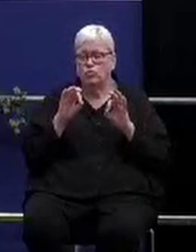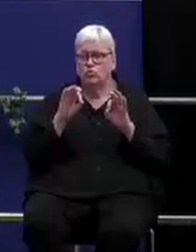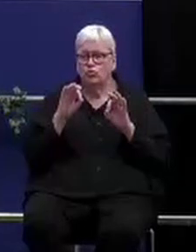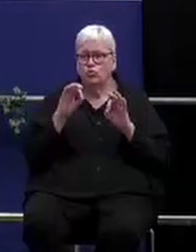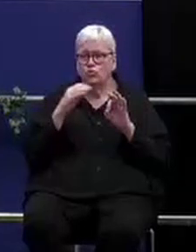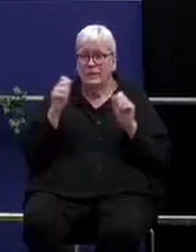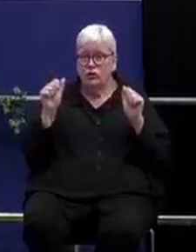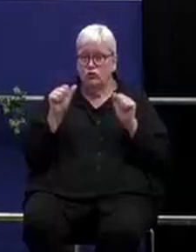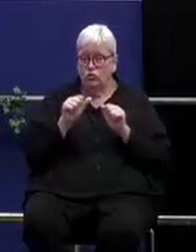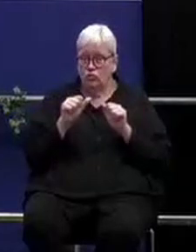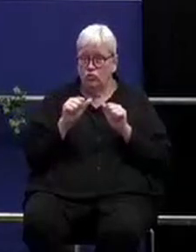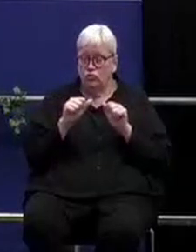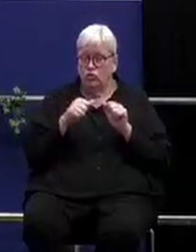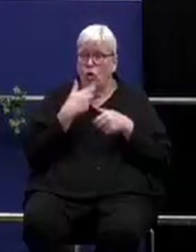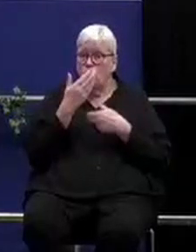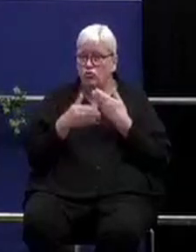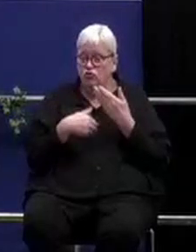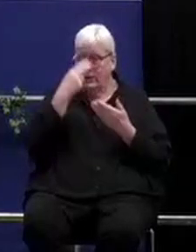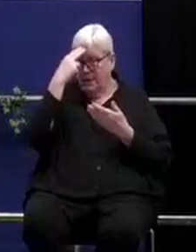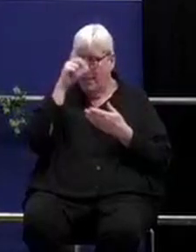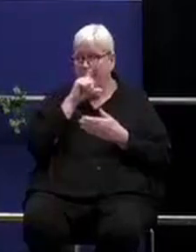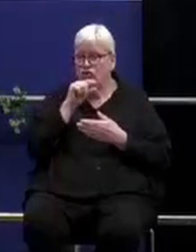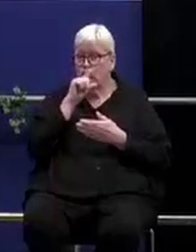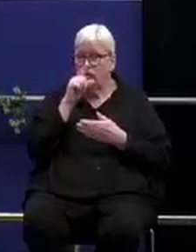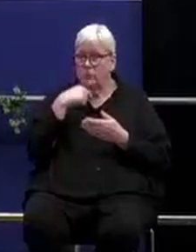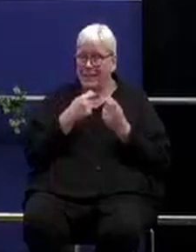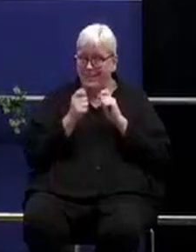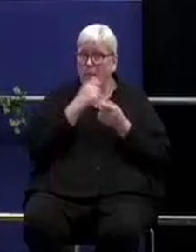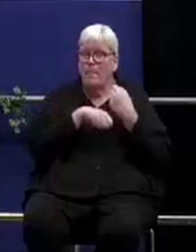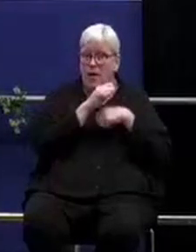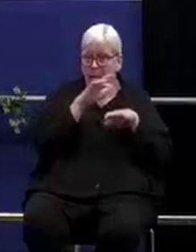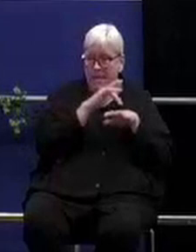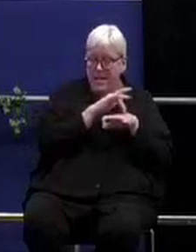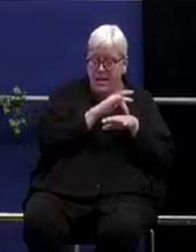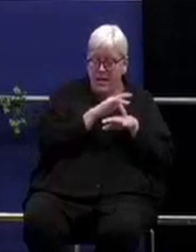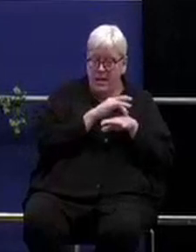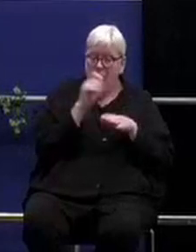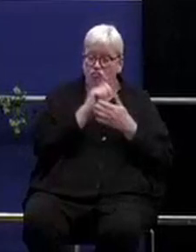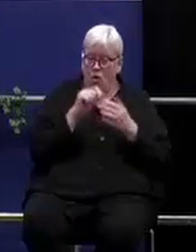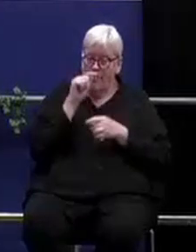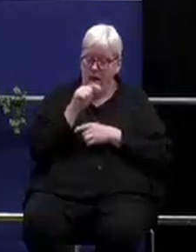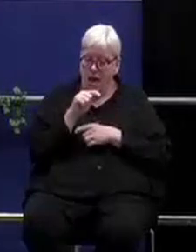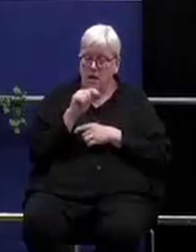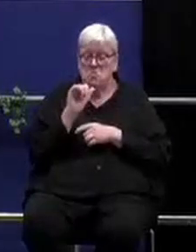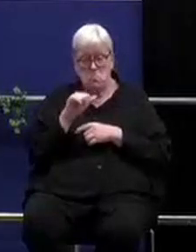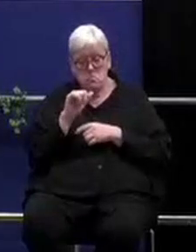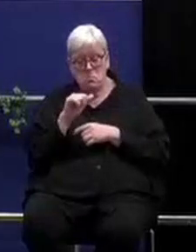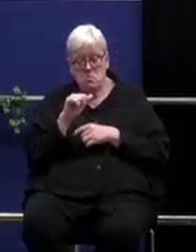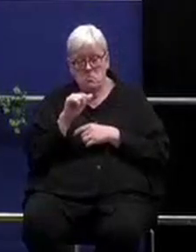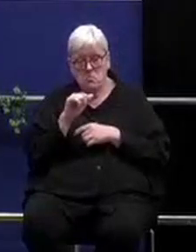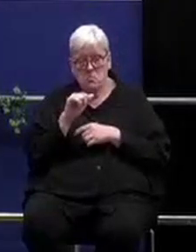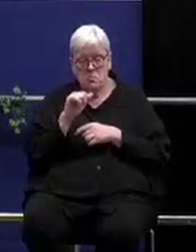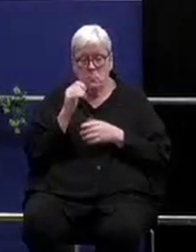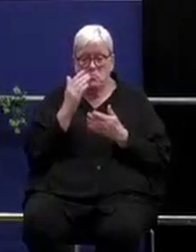short story called Pigeon that got adapted for a short play, and I wrote that, and it